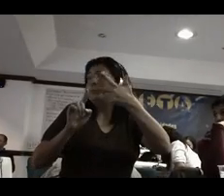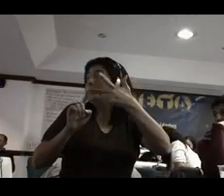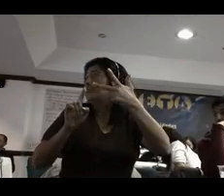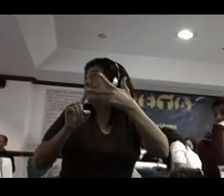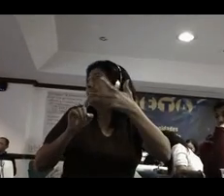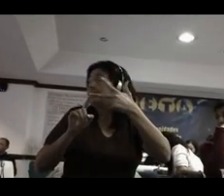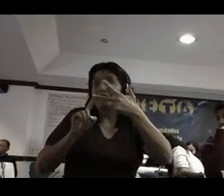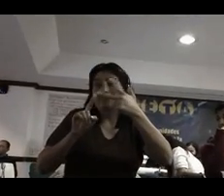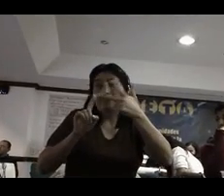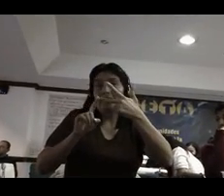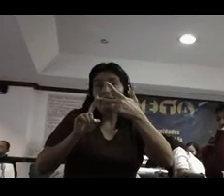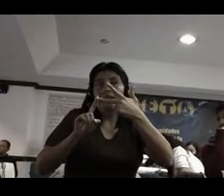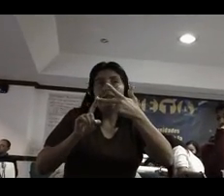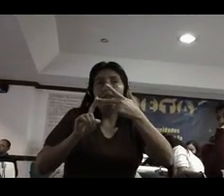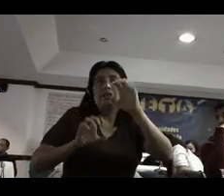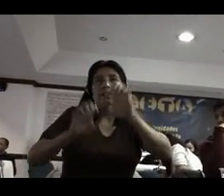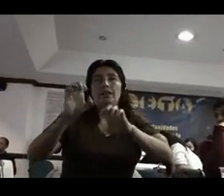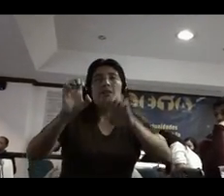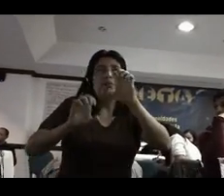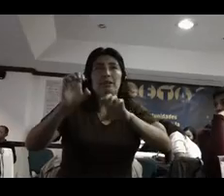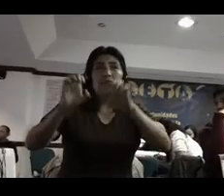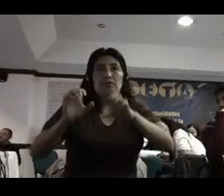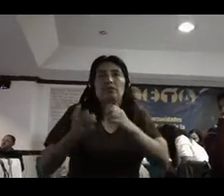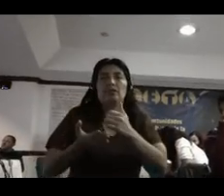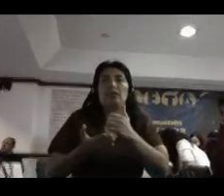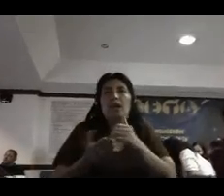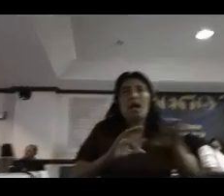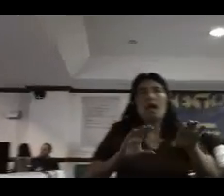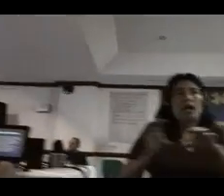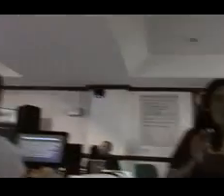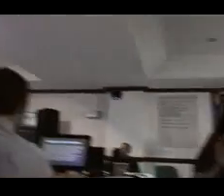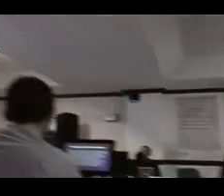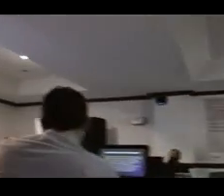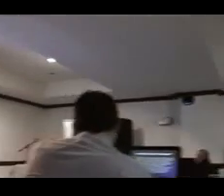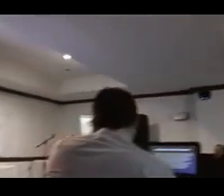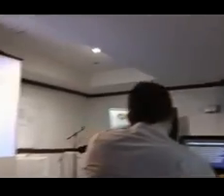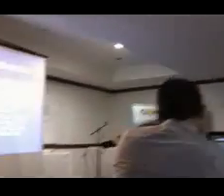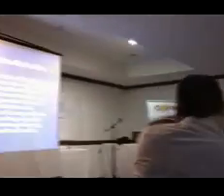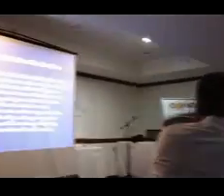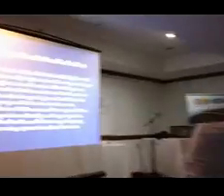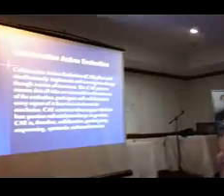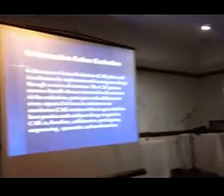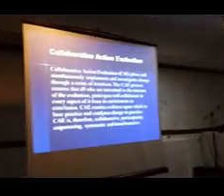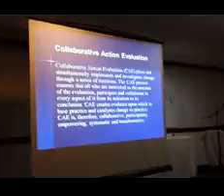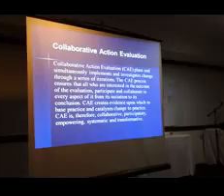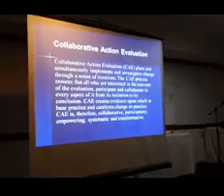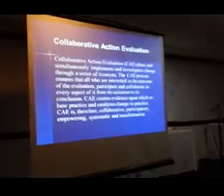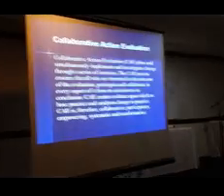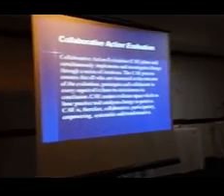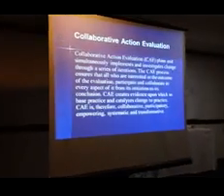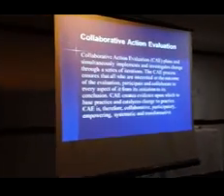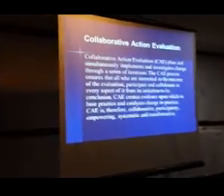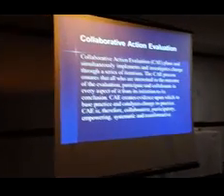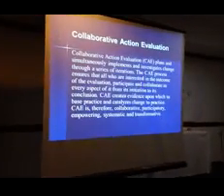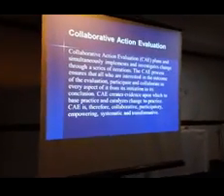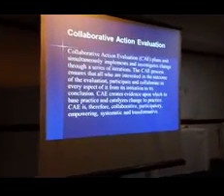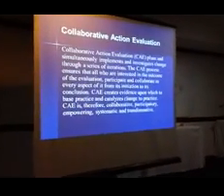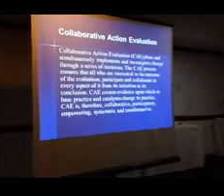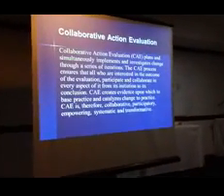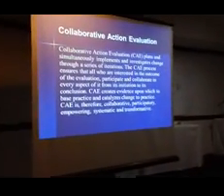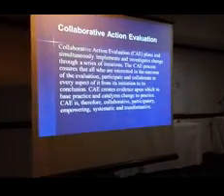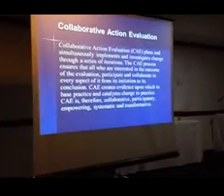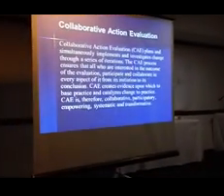evaluation. So collaborative action evaluation actually plans and simultaneously implements